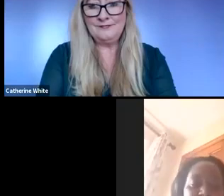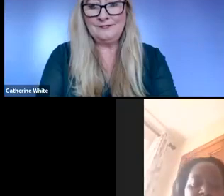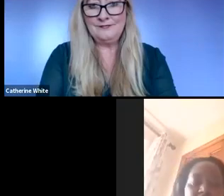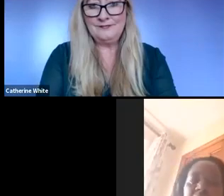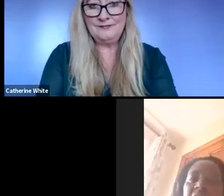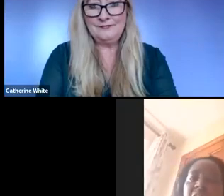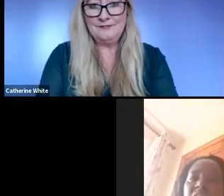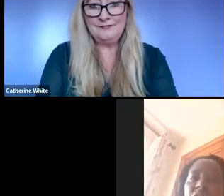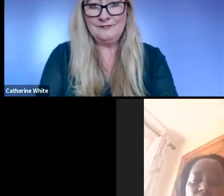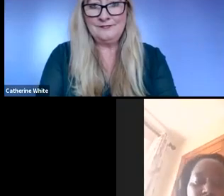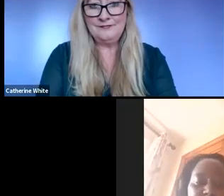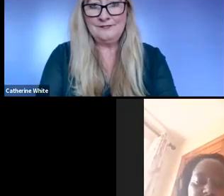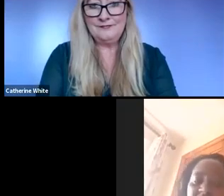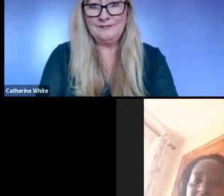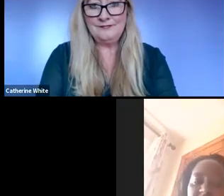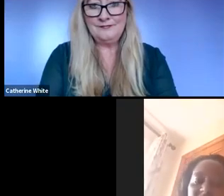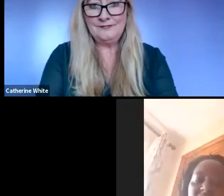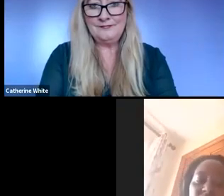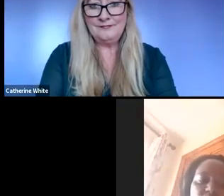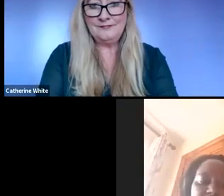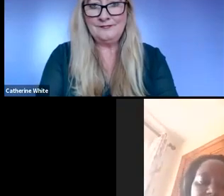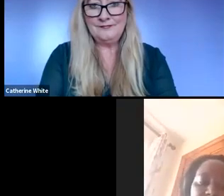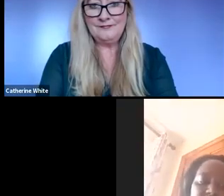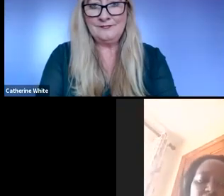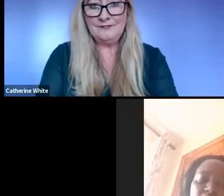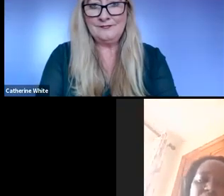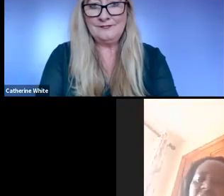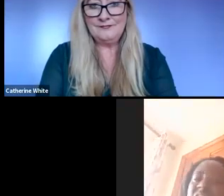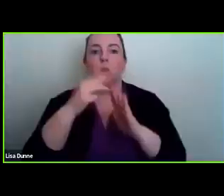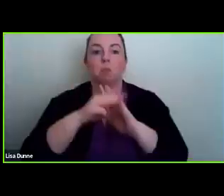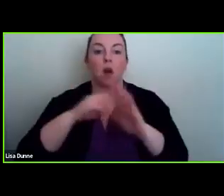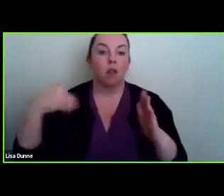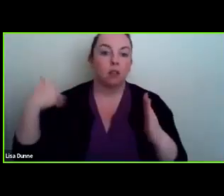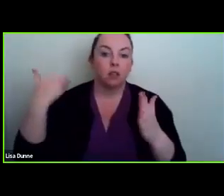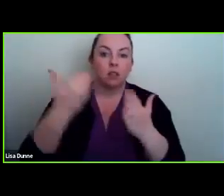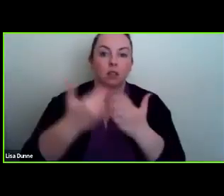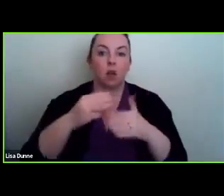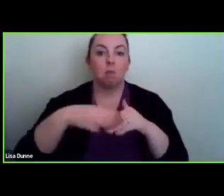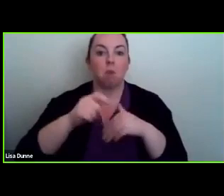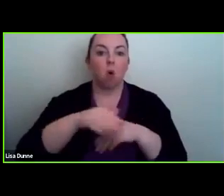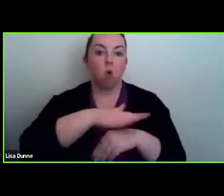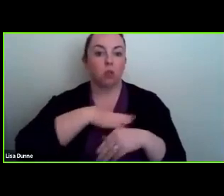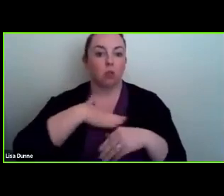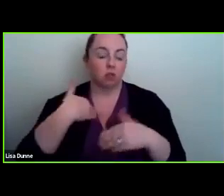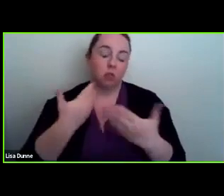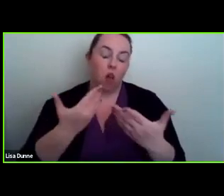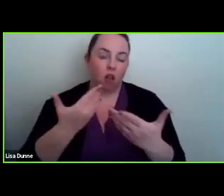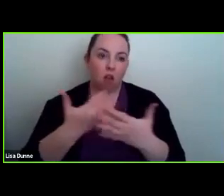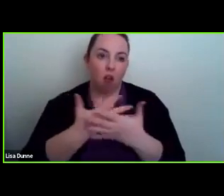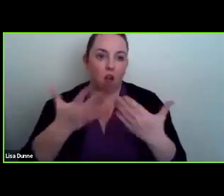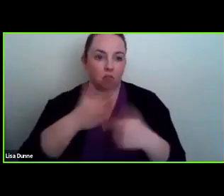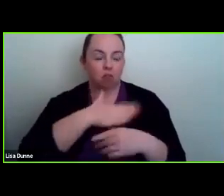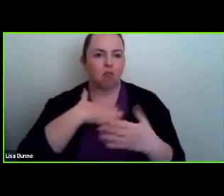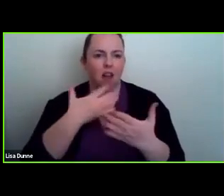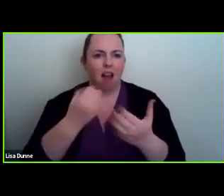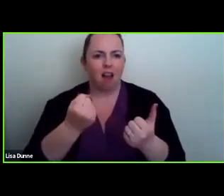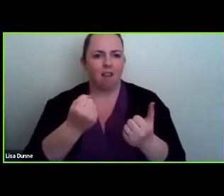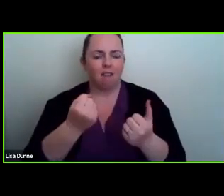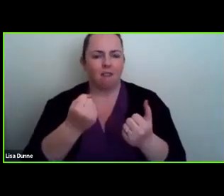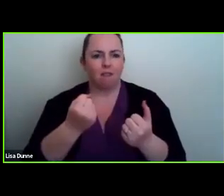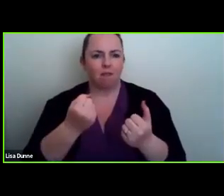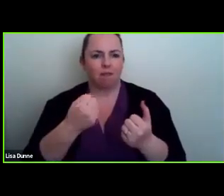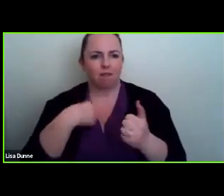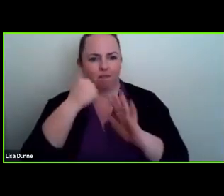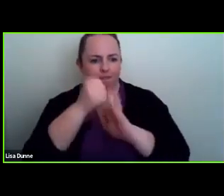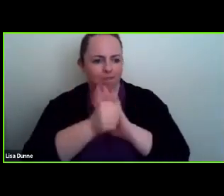discussions. In the last, I think, 2 months, most of us, or all of us actually, have really witnessed people getting out